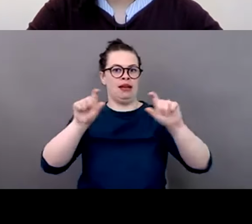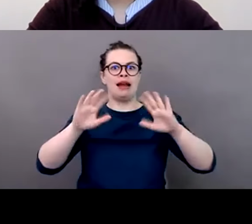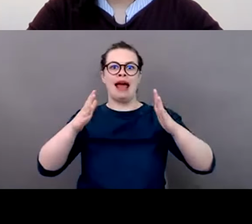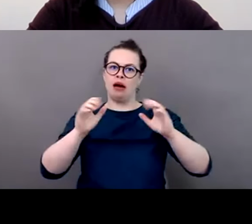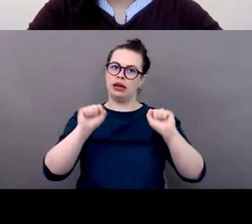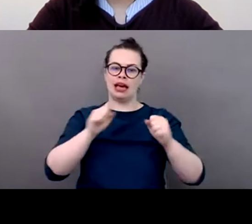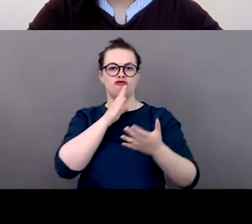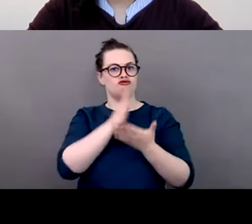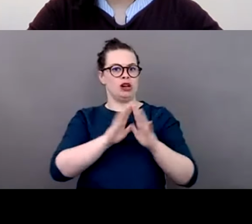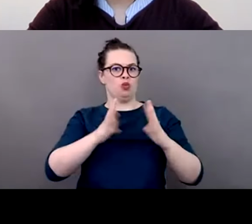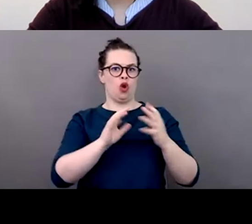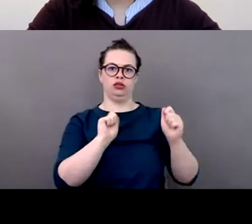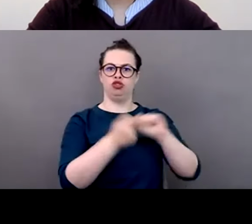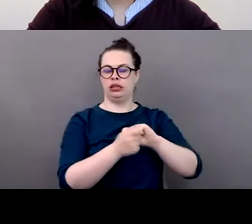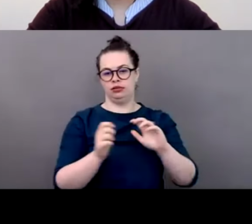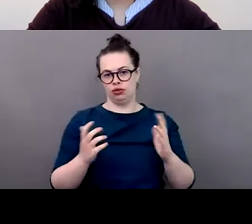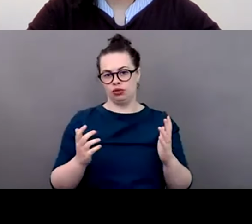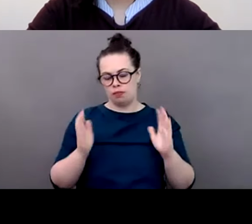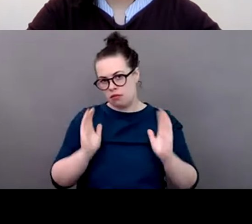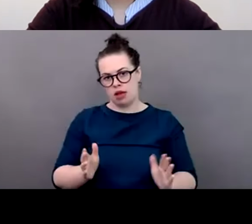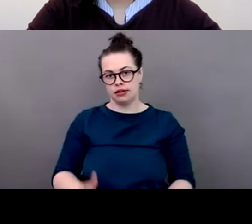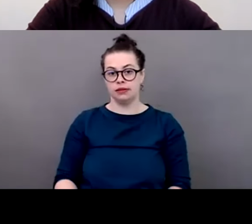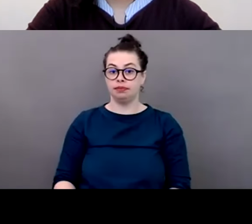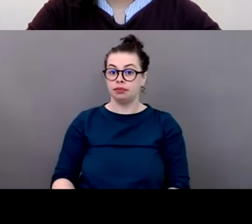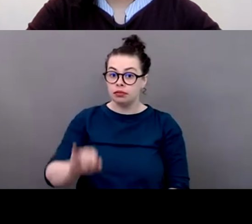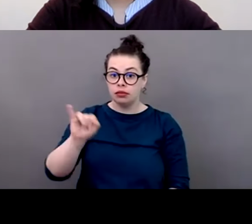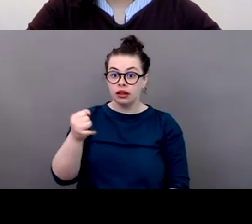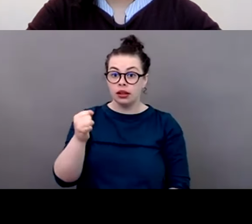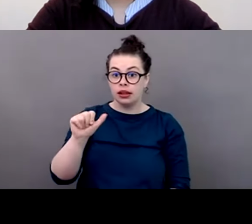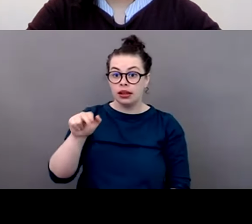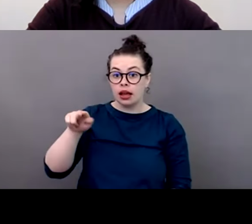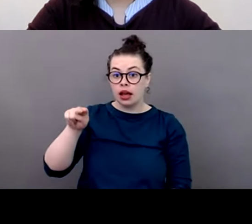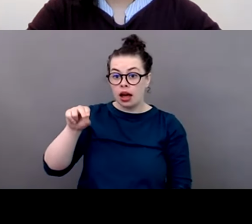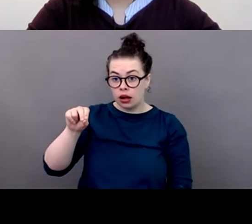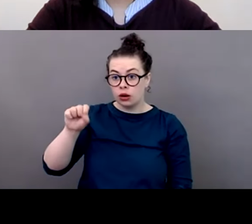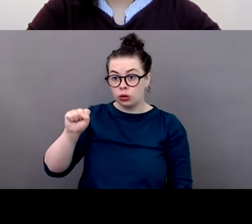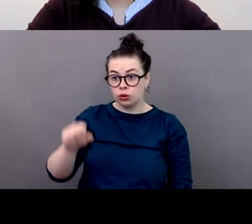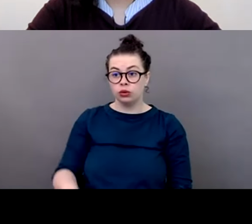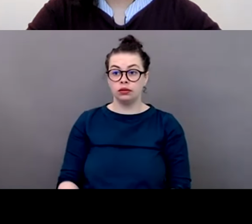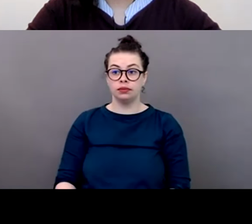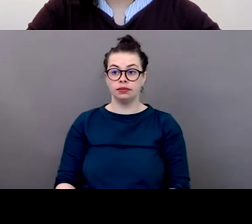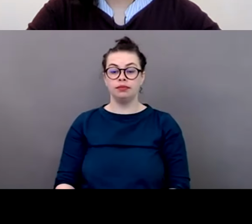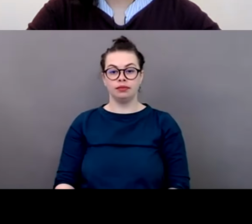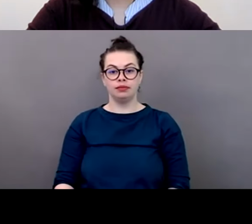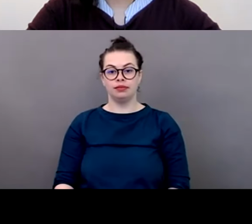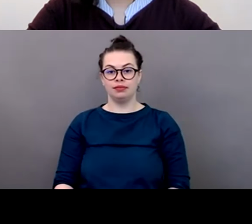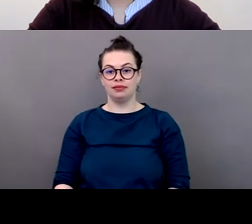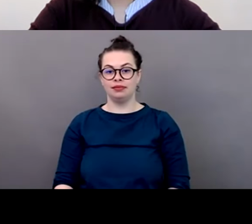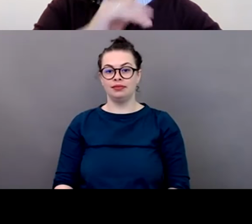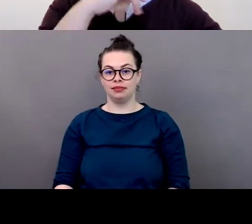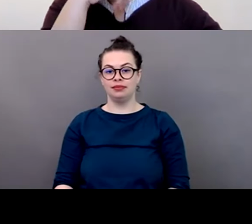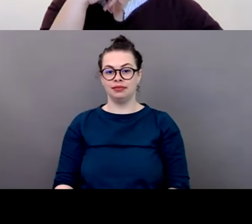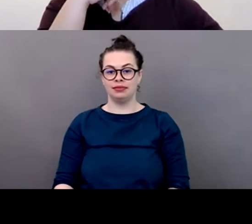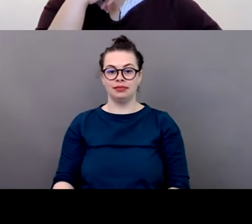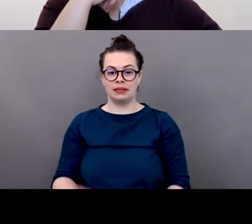you. I think Janos have something to add. I see you raise your hand. Yes, just a very few short